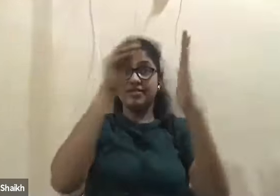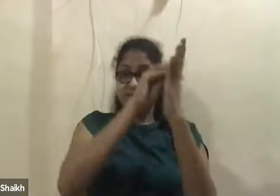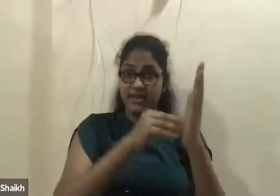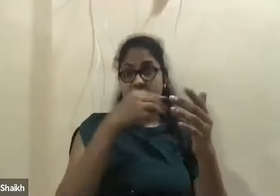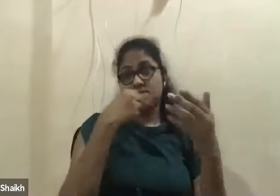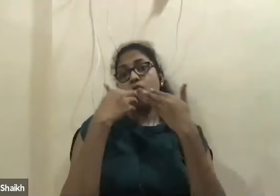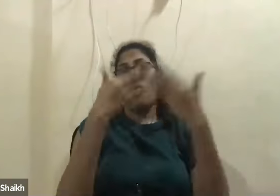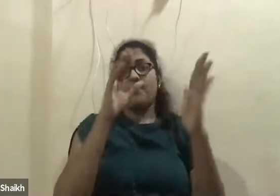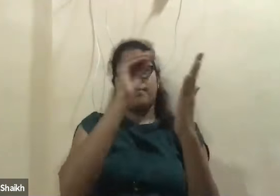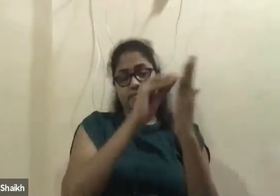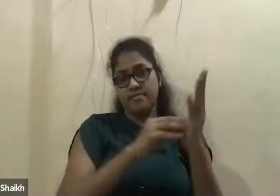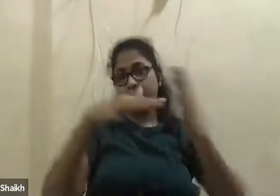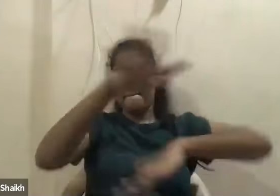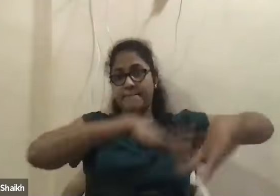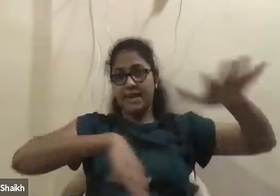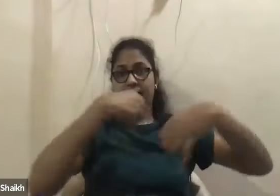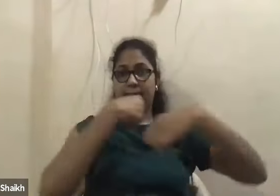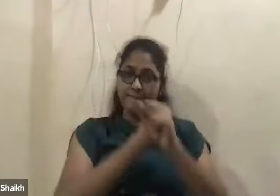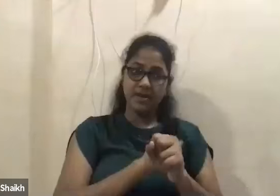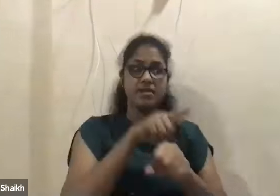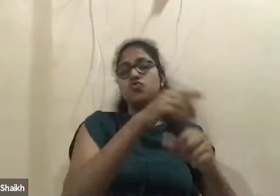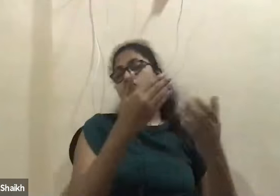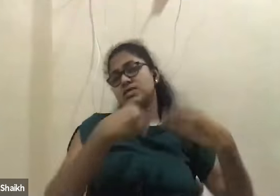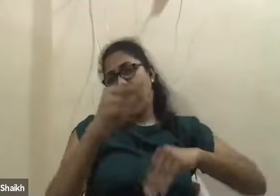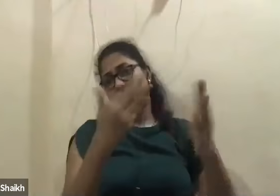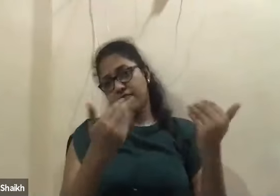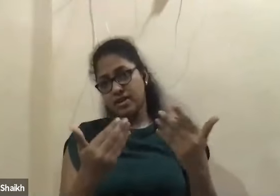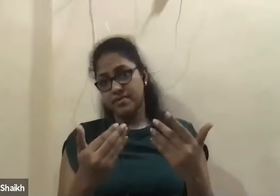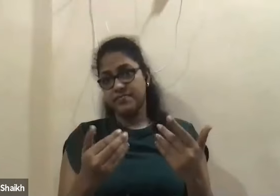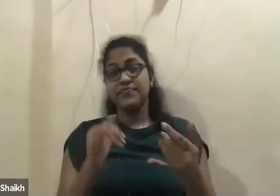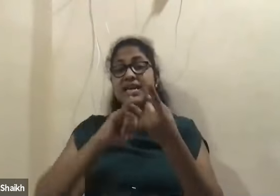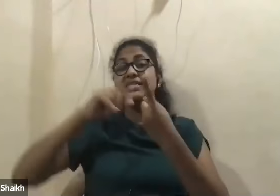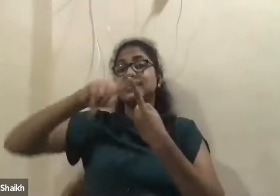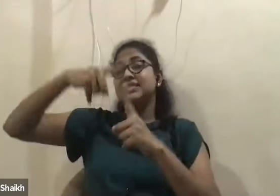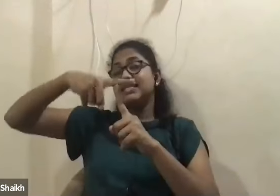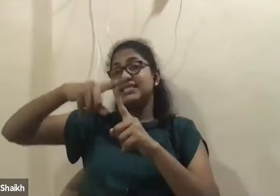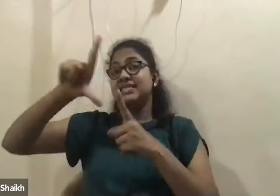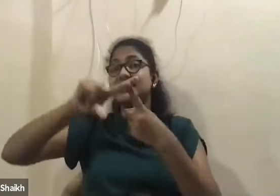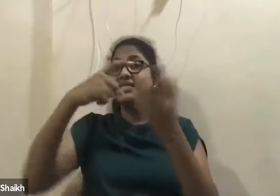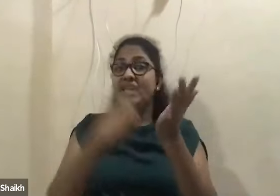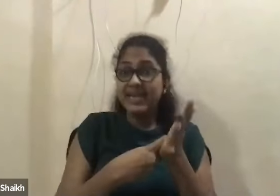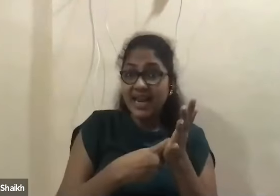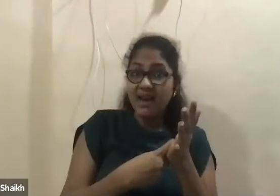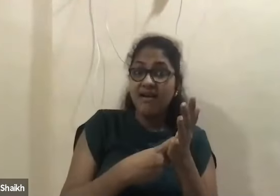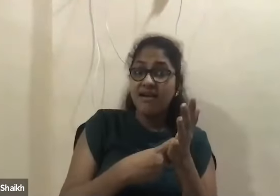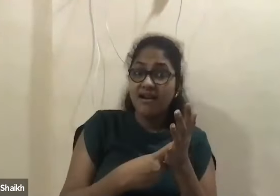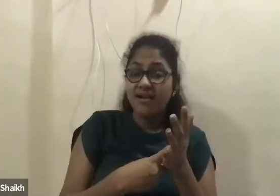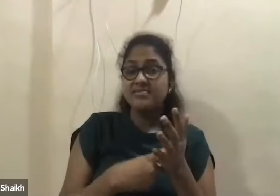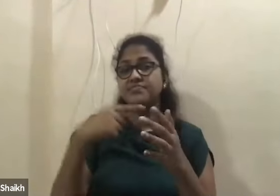to prepare a trust deed in a manner so that you may say that settler can sell it. Even if you don't want to give the trust. I would be the settler, since I would be forming